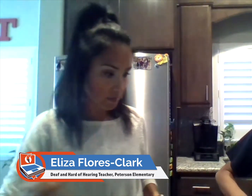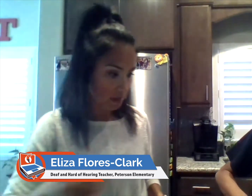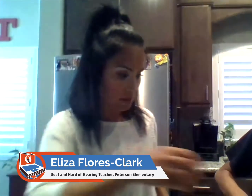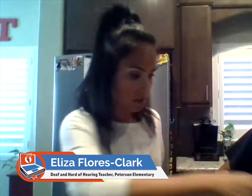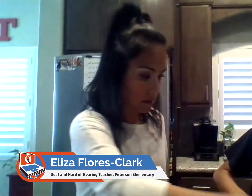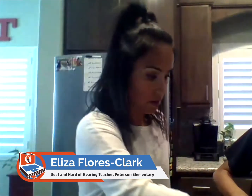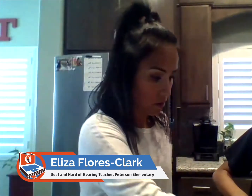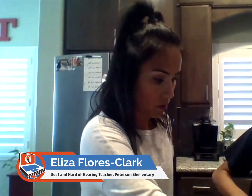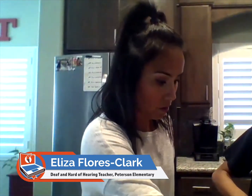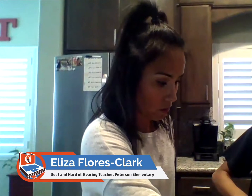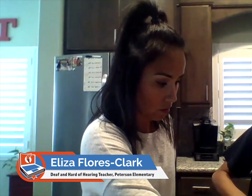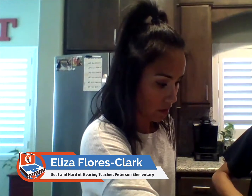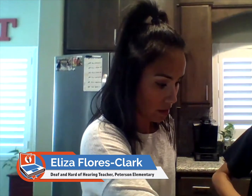Let's hold it.